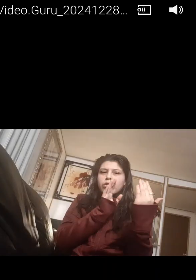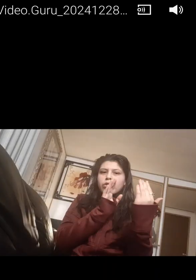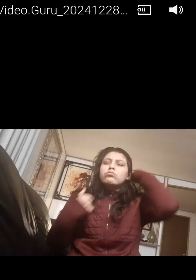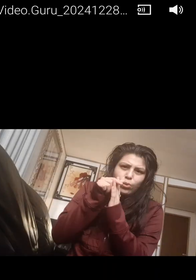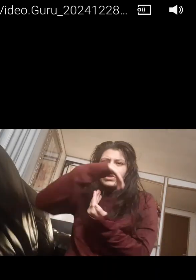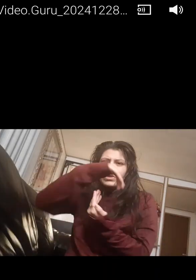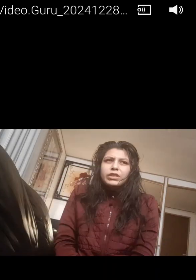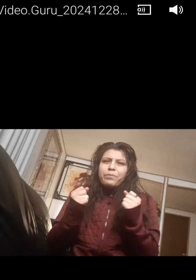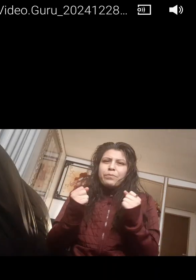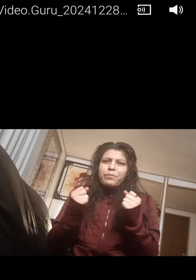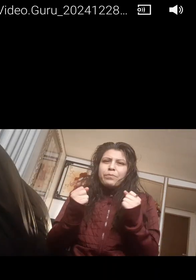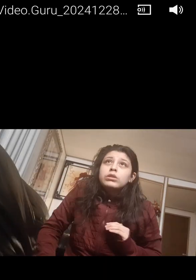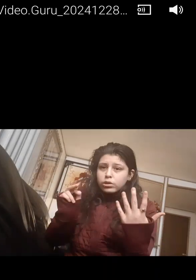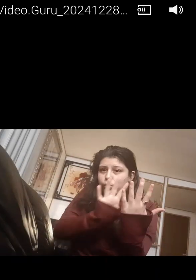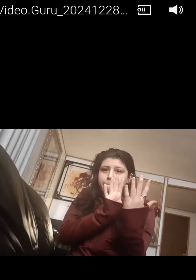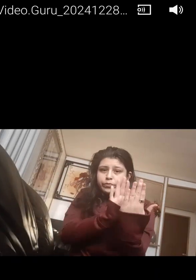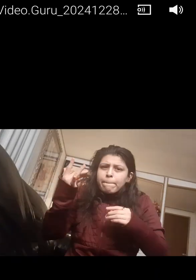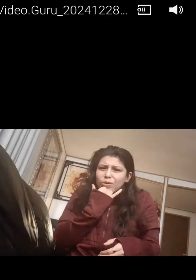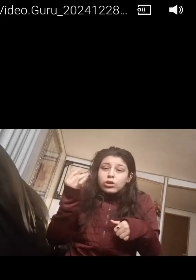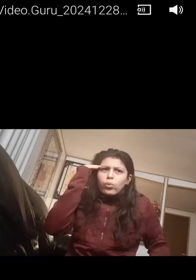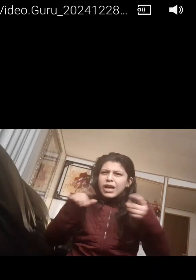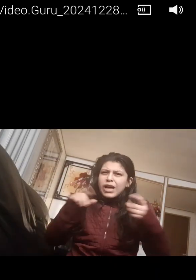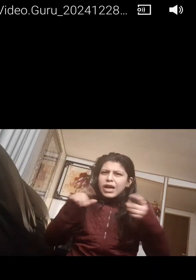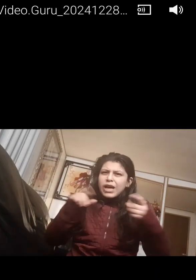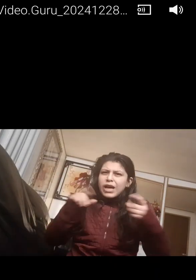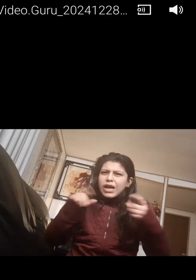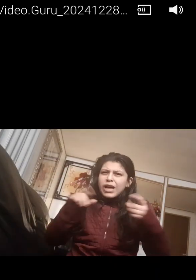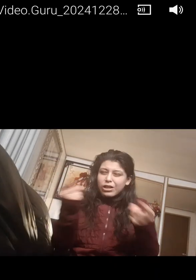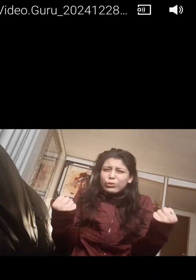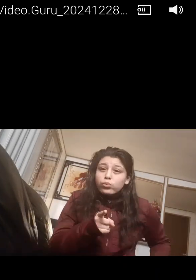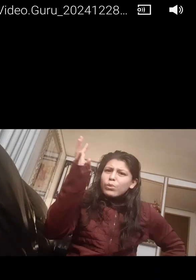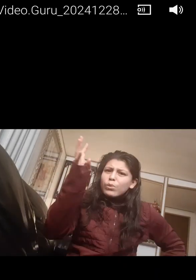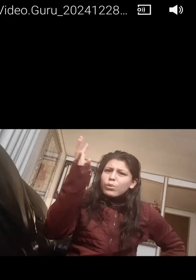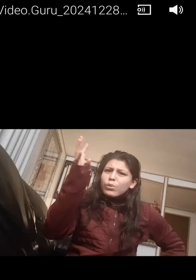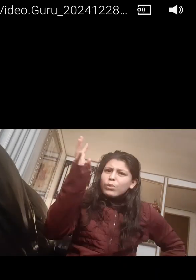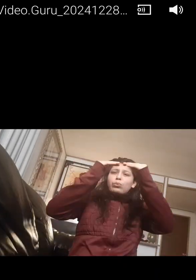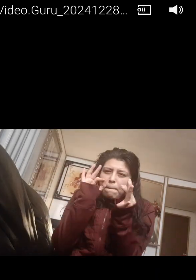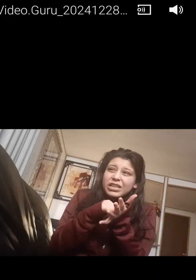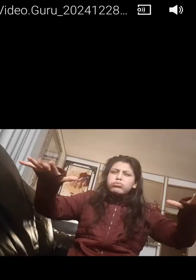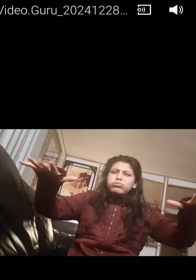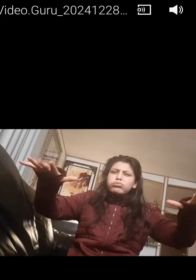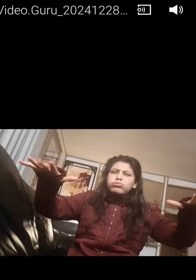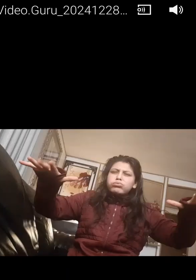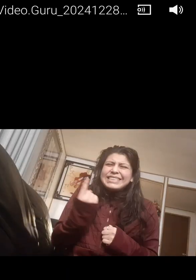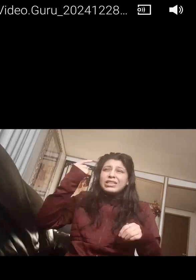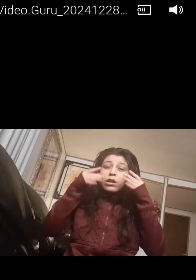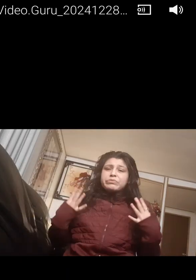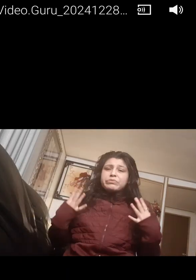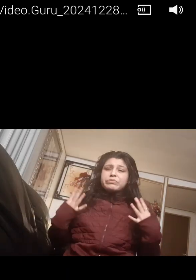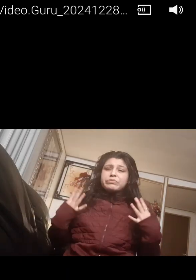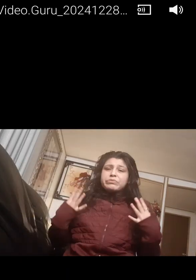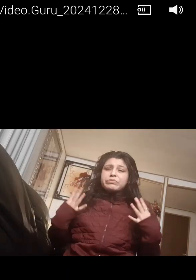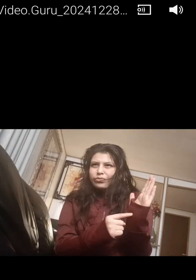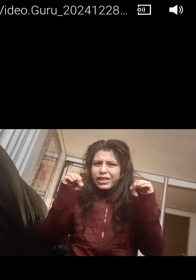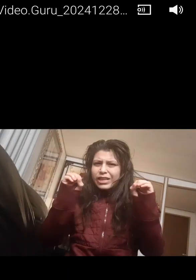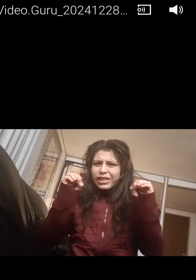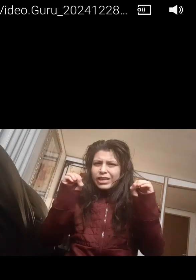So, you have to find something that you enjoy learning about